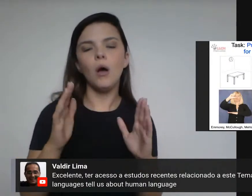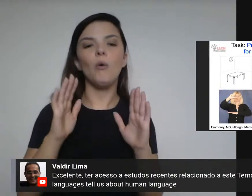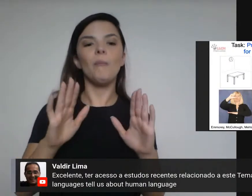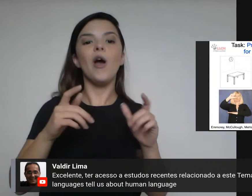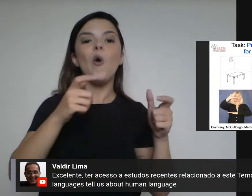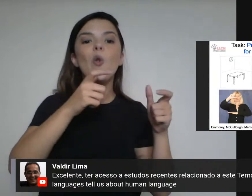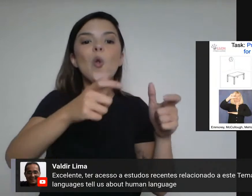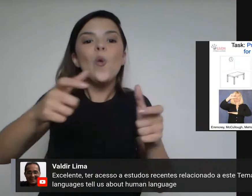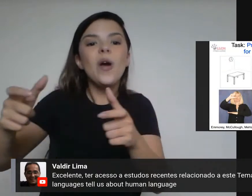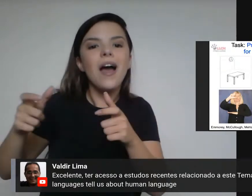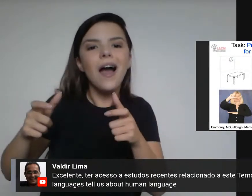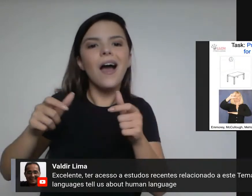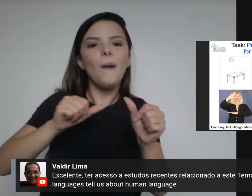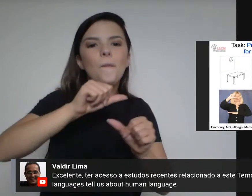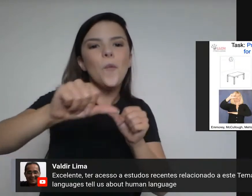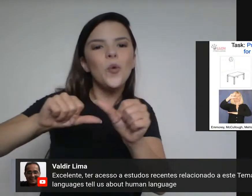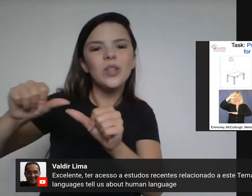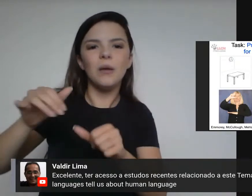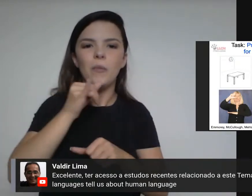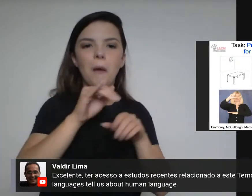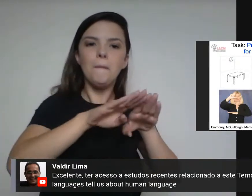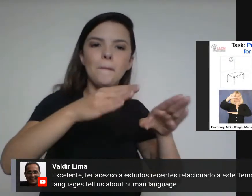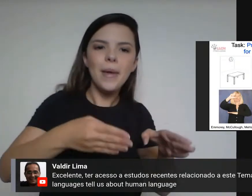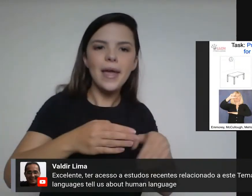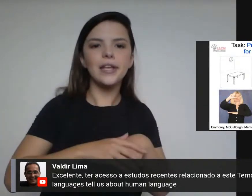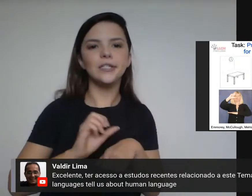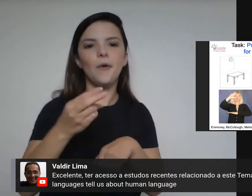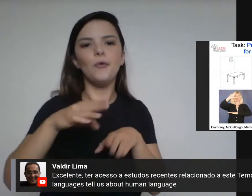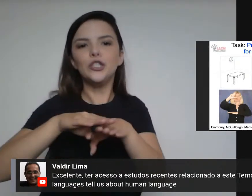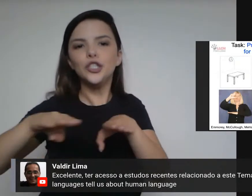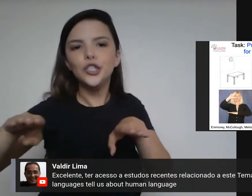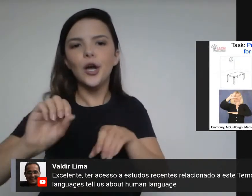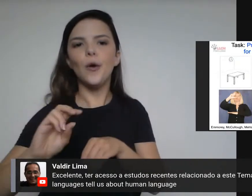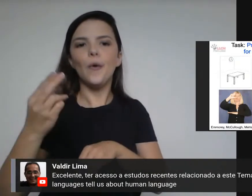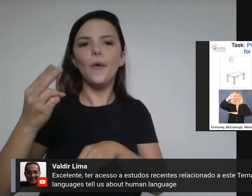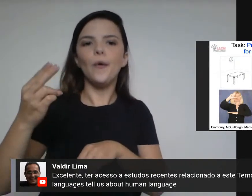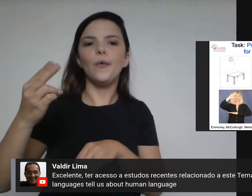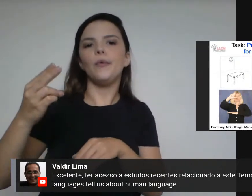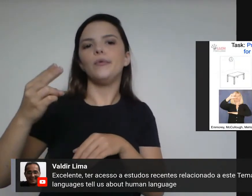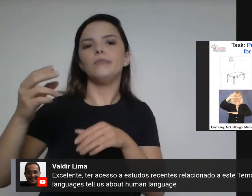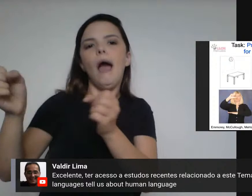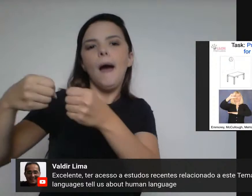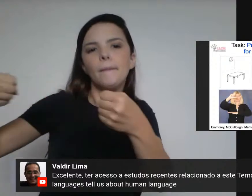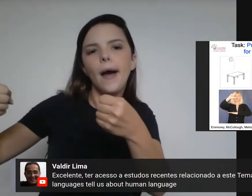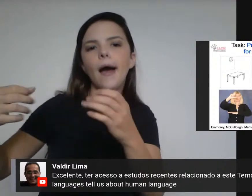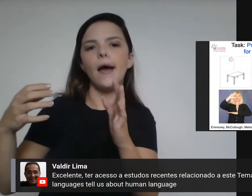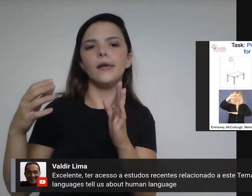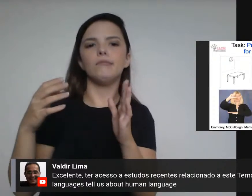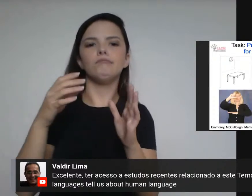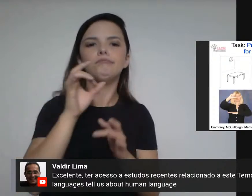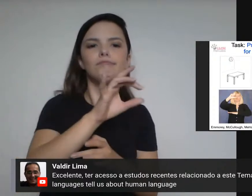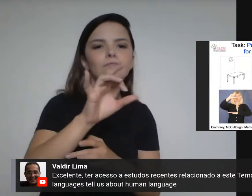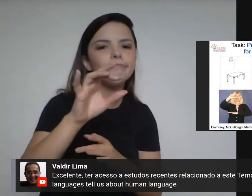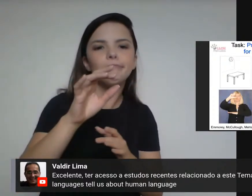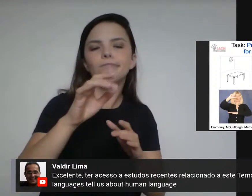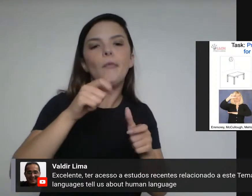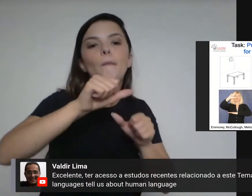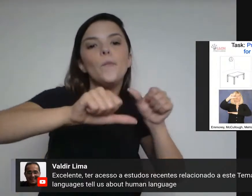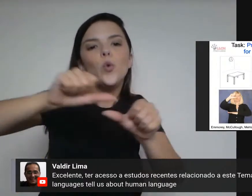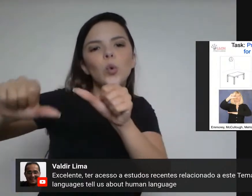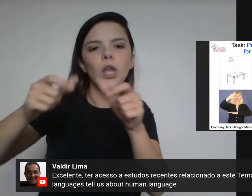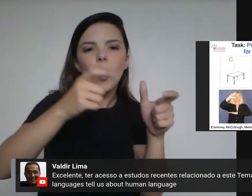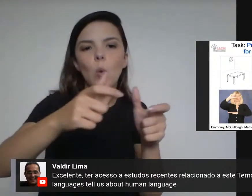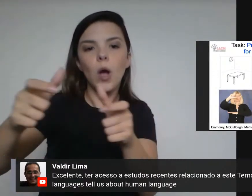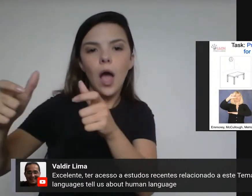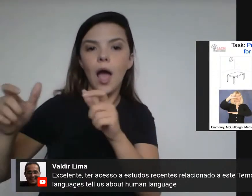is changes. So you're producing a different locative expression, location expression each time, but the classifiers are the same. Now,